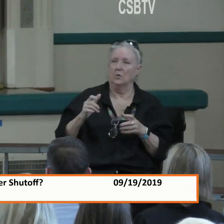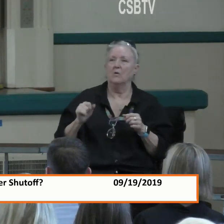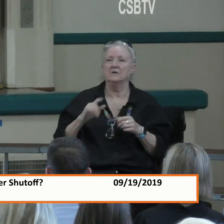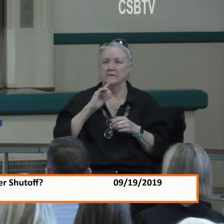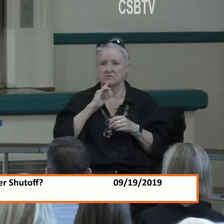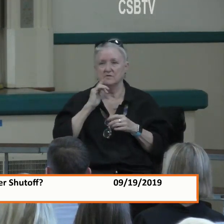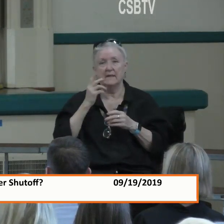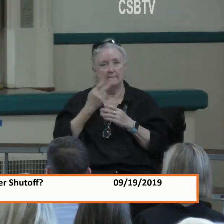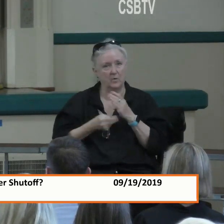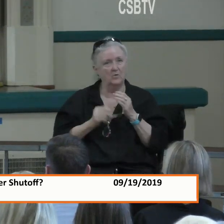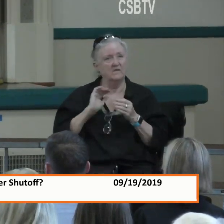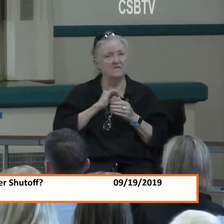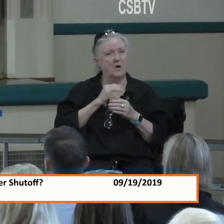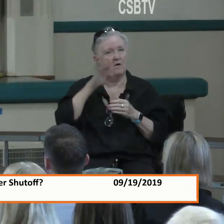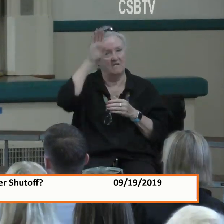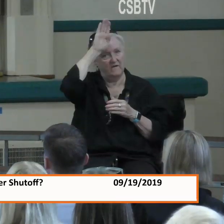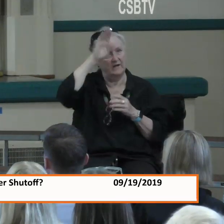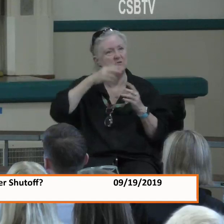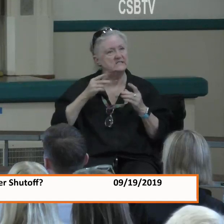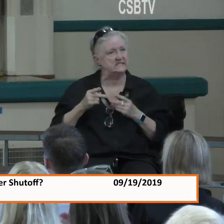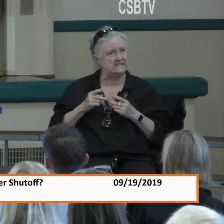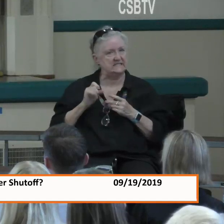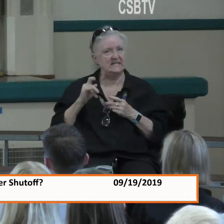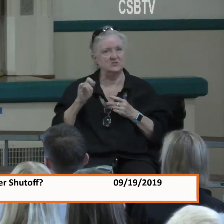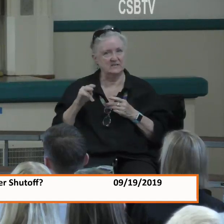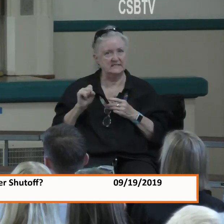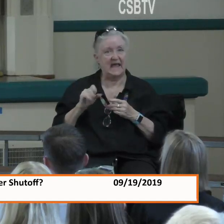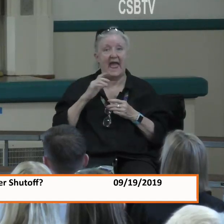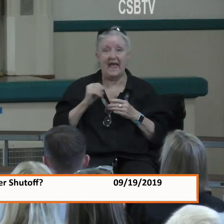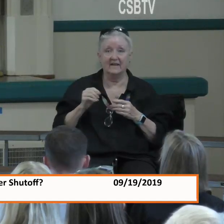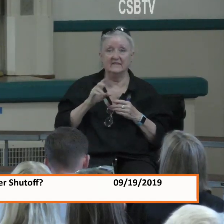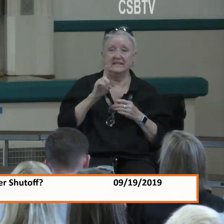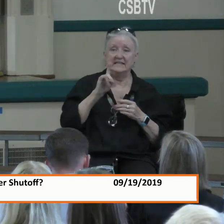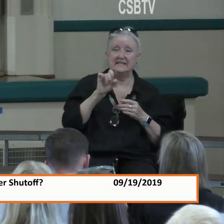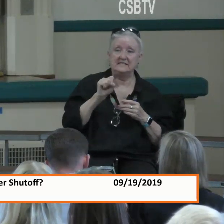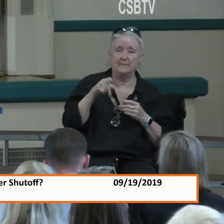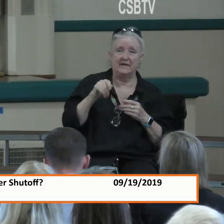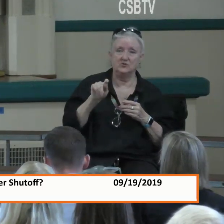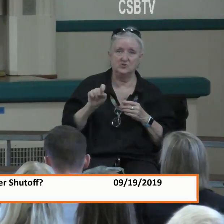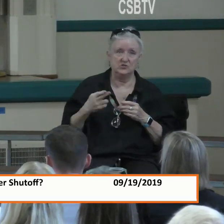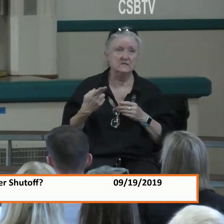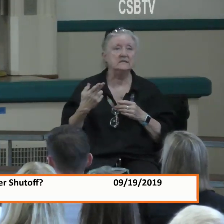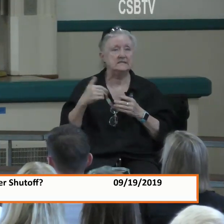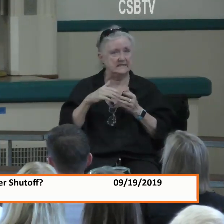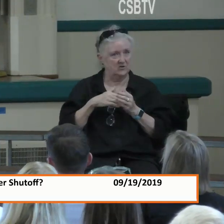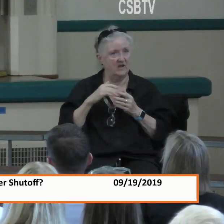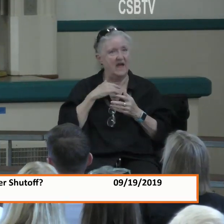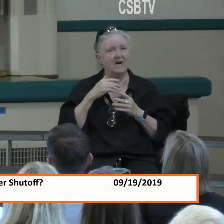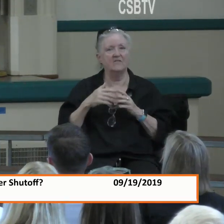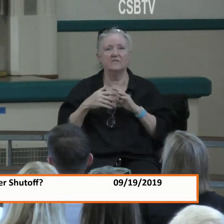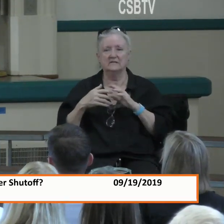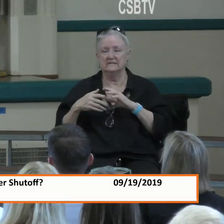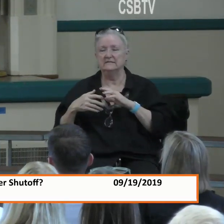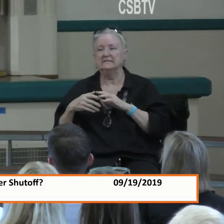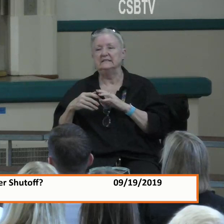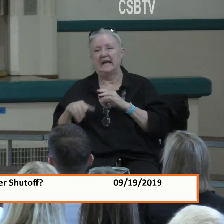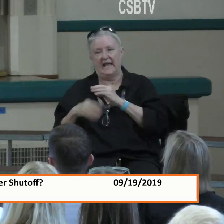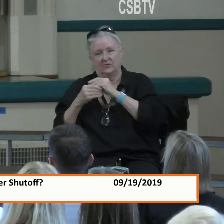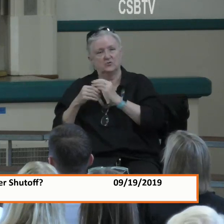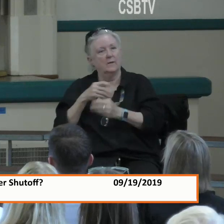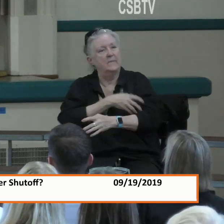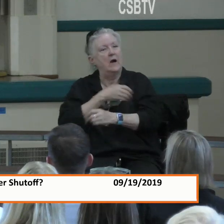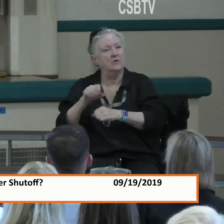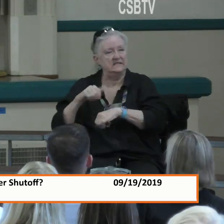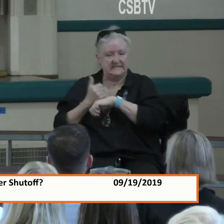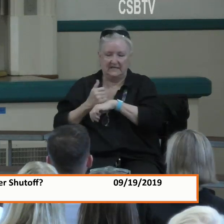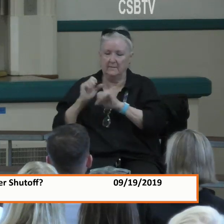of our fire stations and the dispatch center have redundant power that is set up and capable of